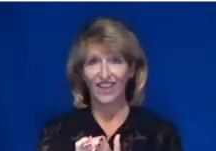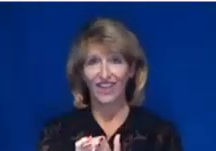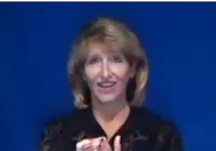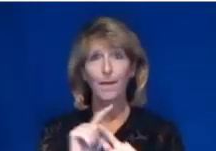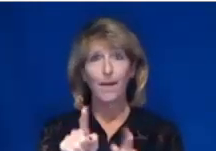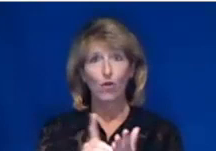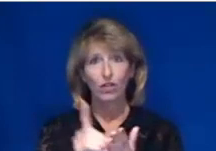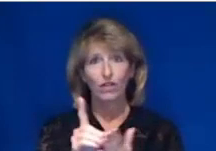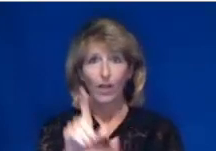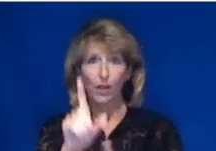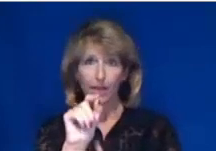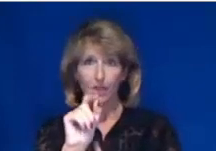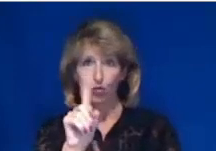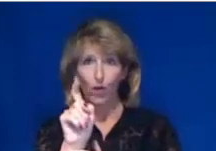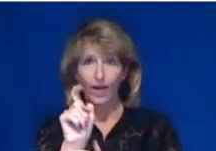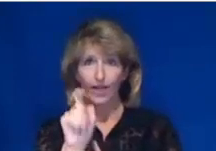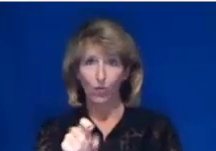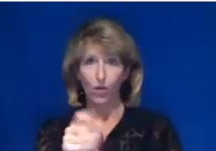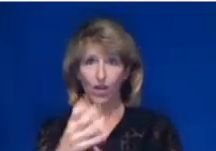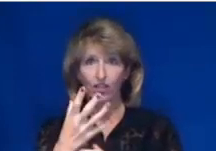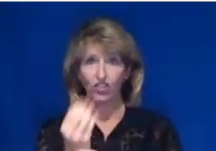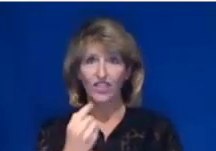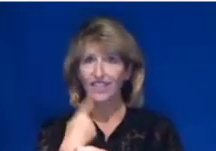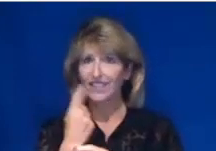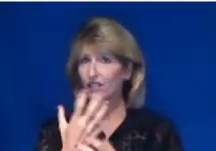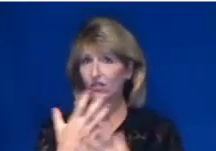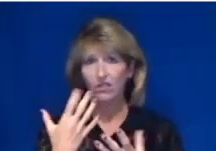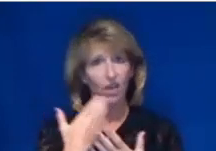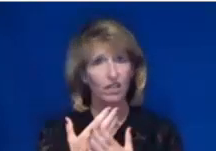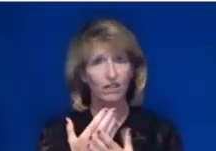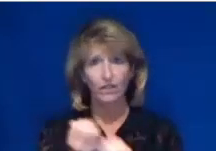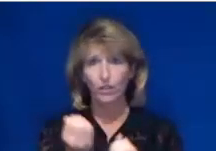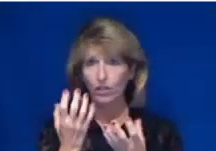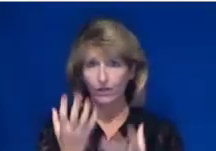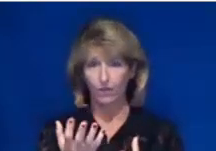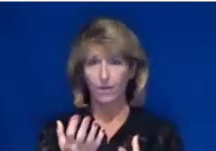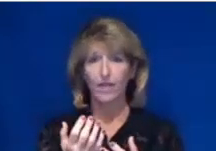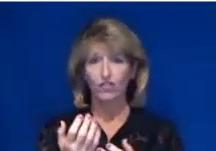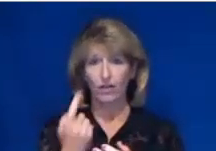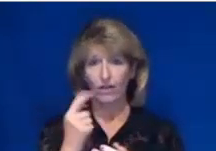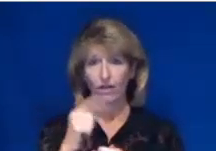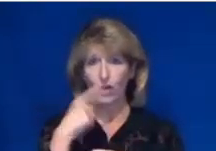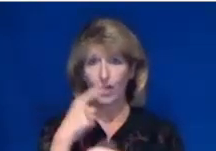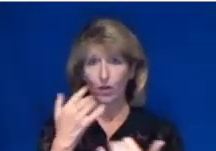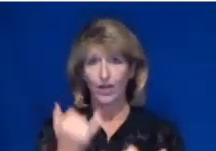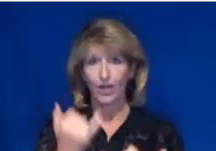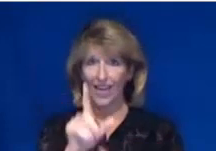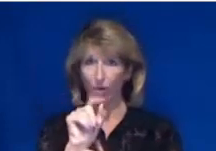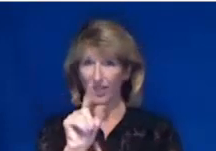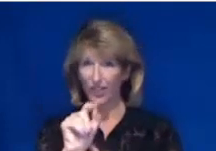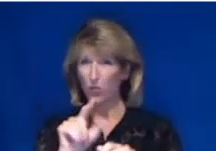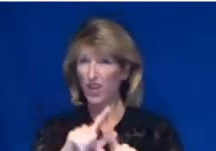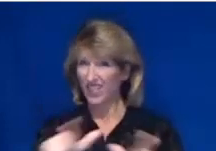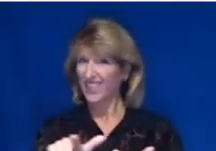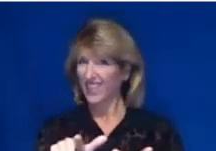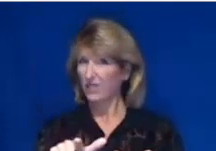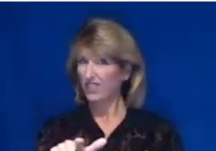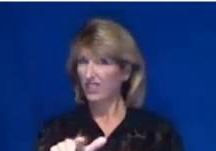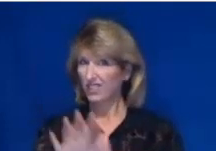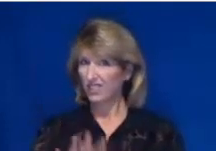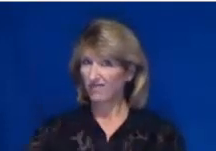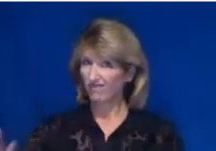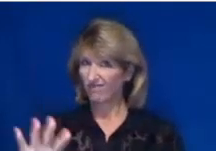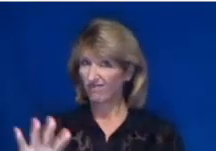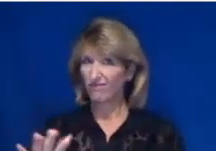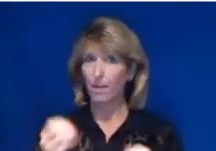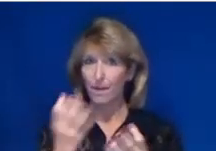If you use the full screening tool, it'll take over an hour to complete, but if you use the short screener that we are now developing with